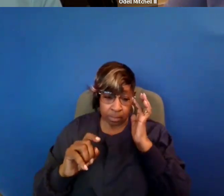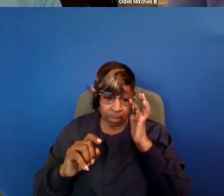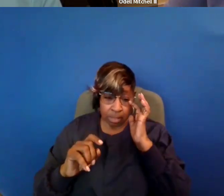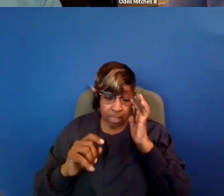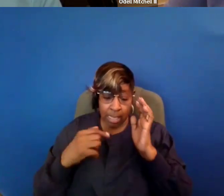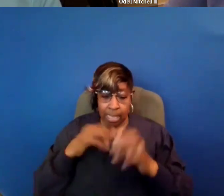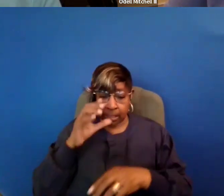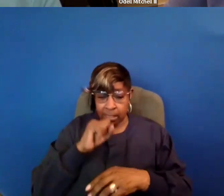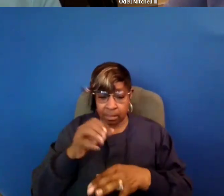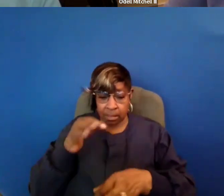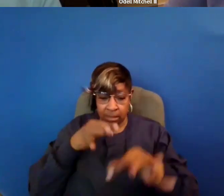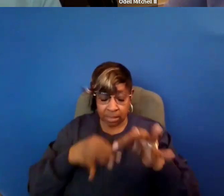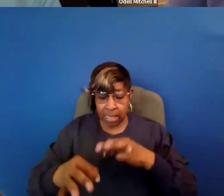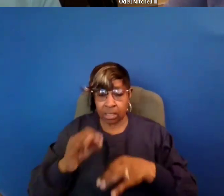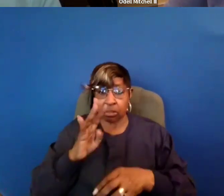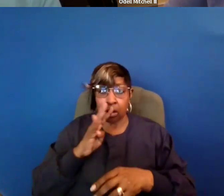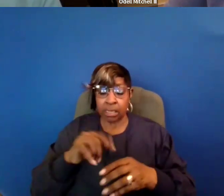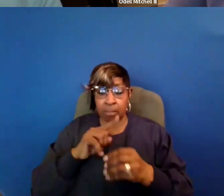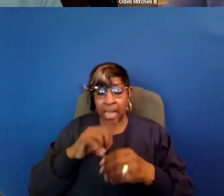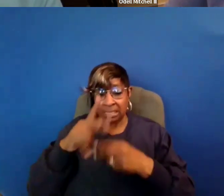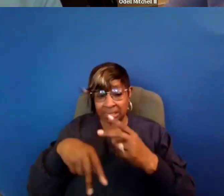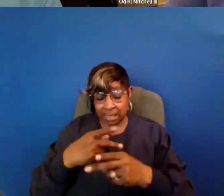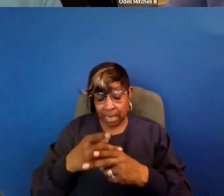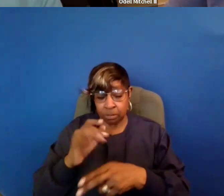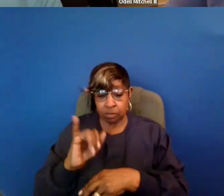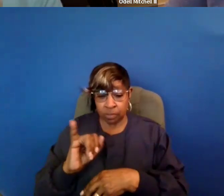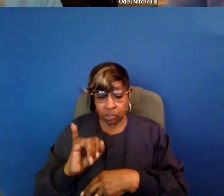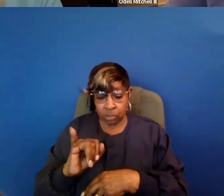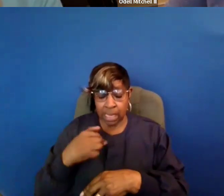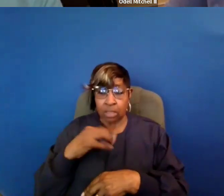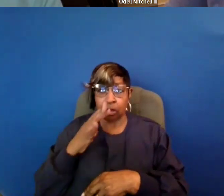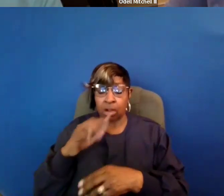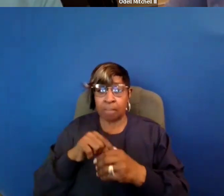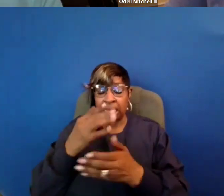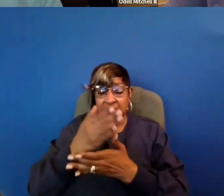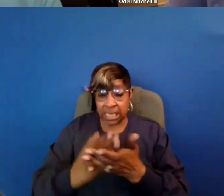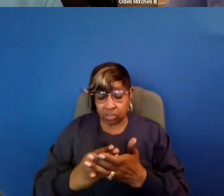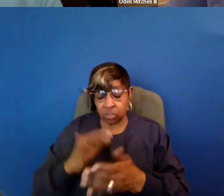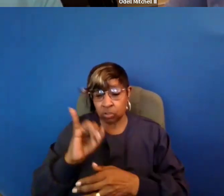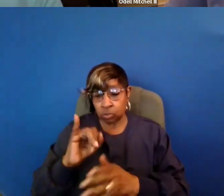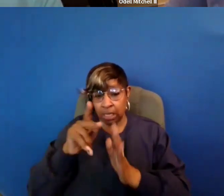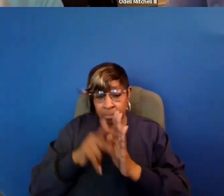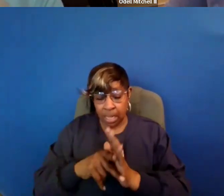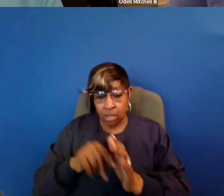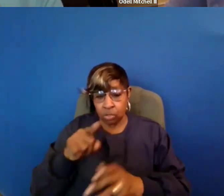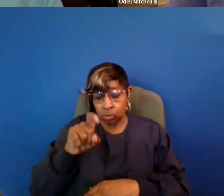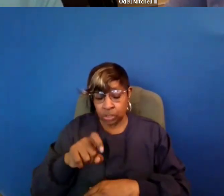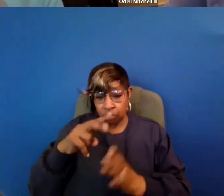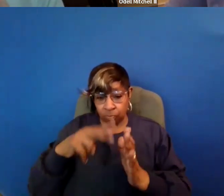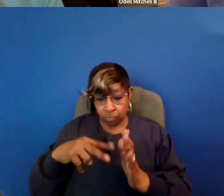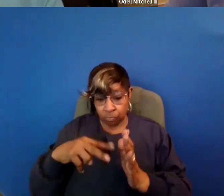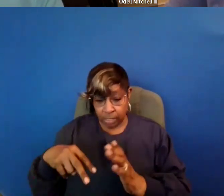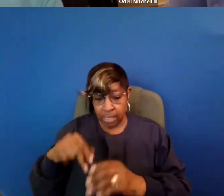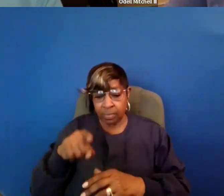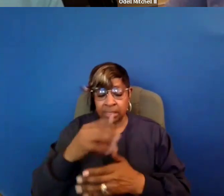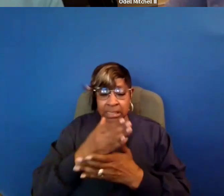Rather than talking about types of insurance, I'll talk about sections of the insurance policy that you should definitely read. There's a